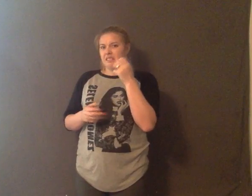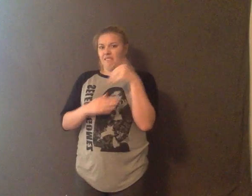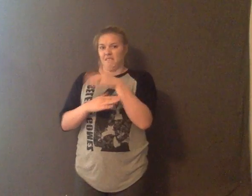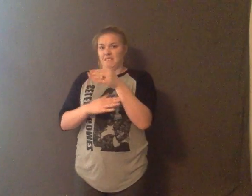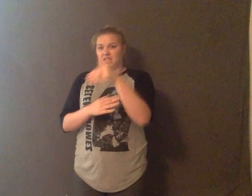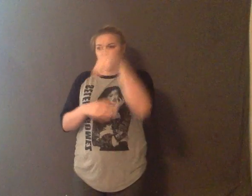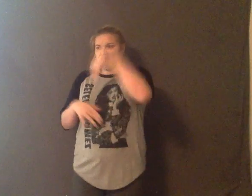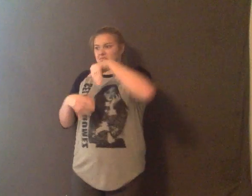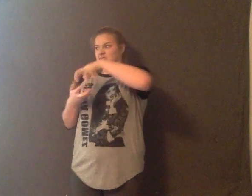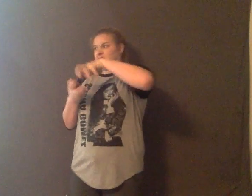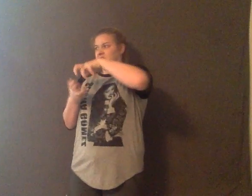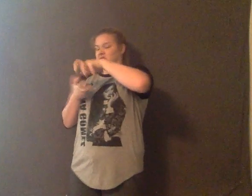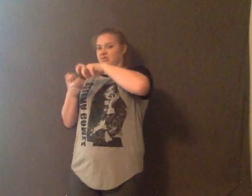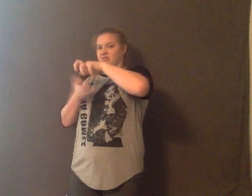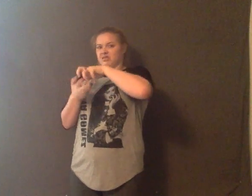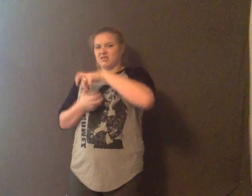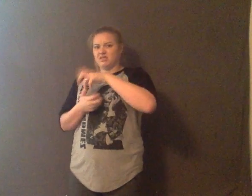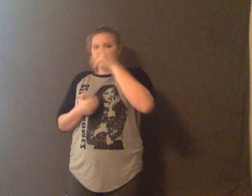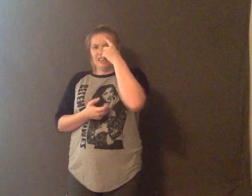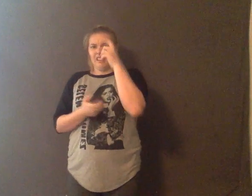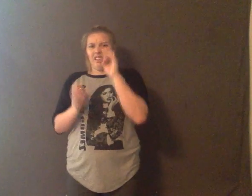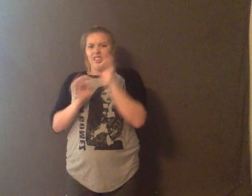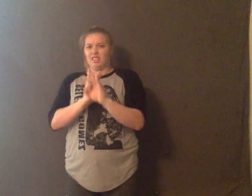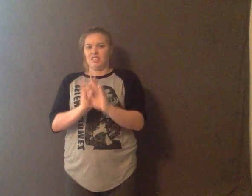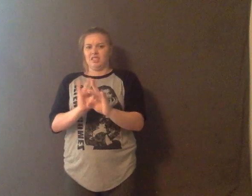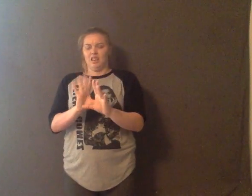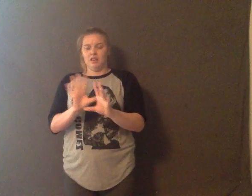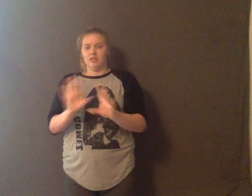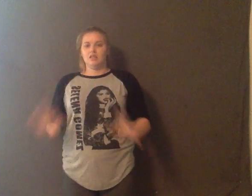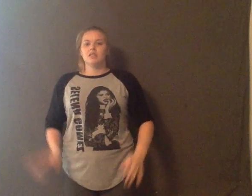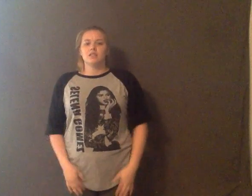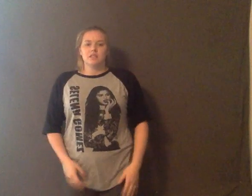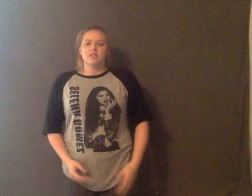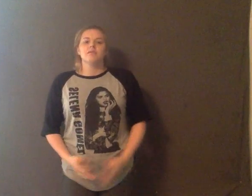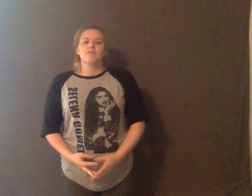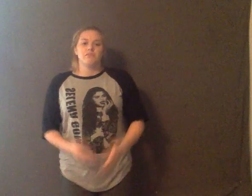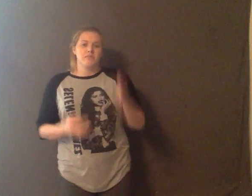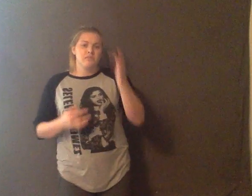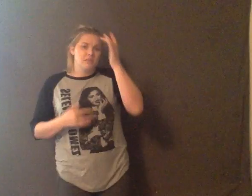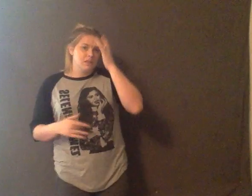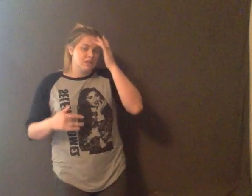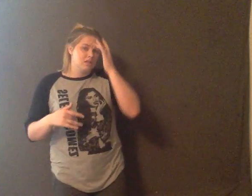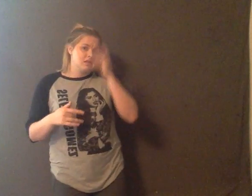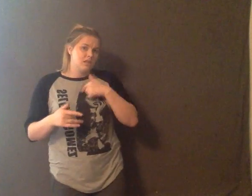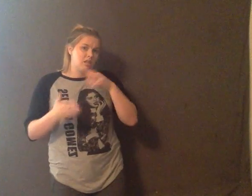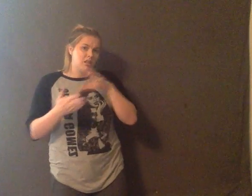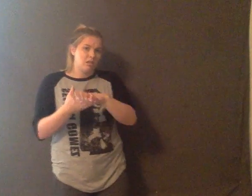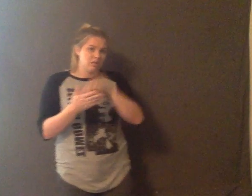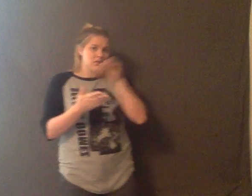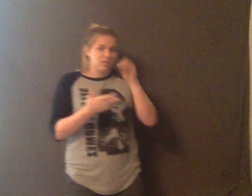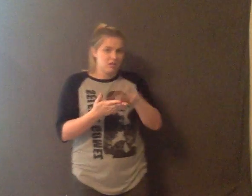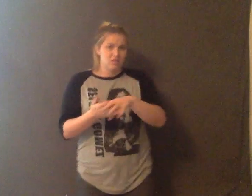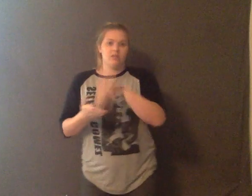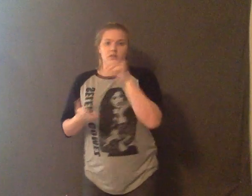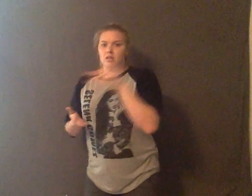up, the thought is absolutely repulsive. All these diseases I had learned about were from eating a diet our body wasn't designed for. What